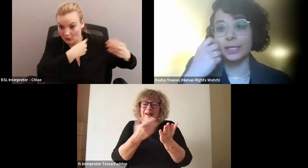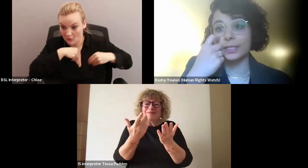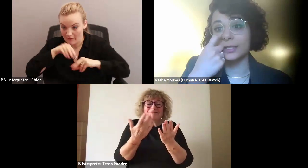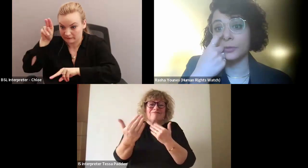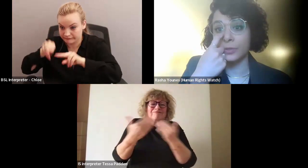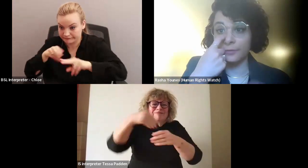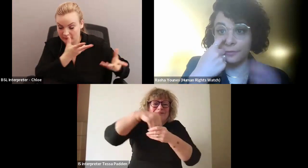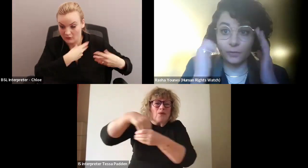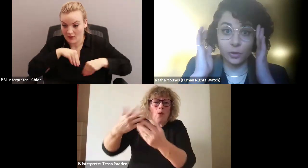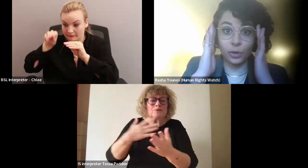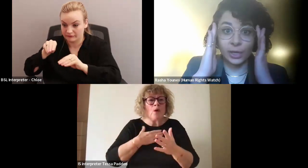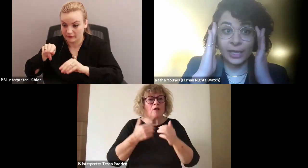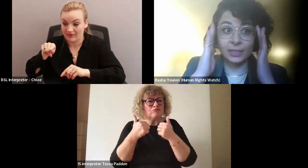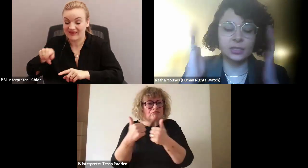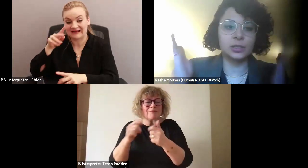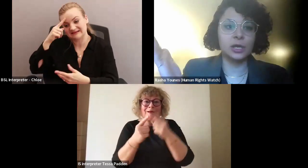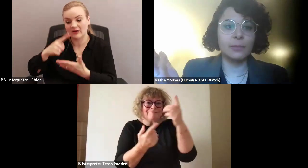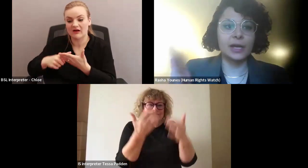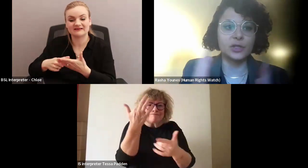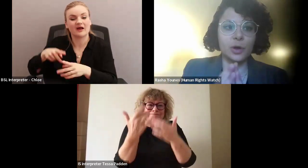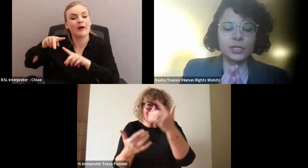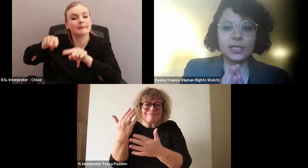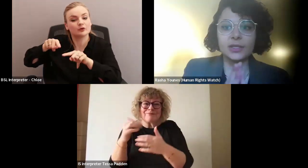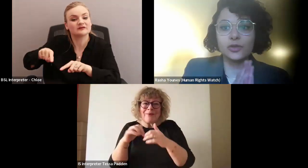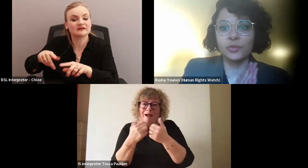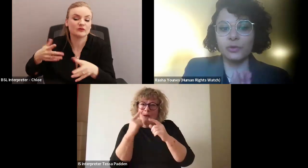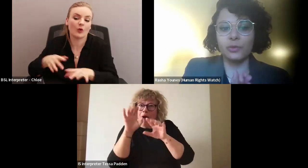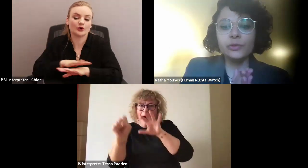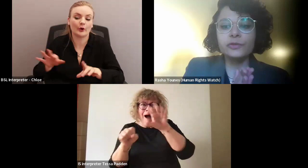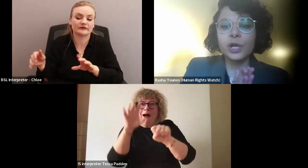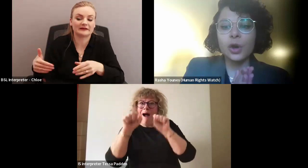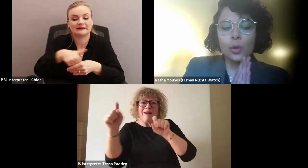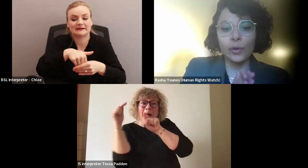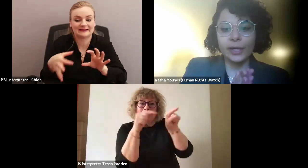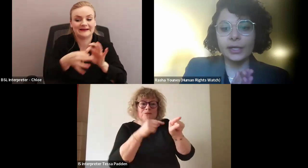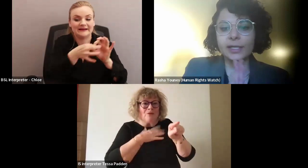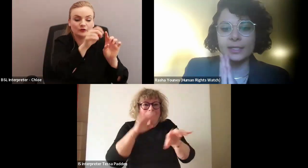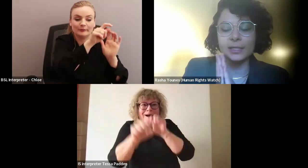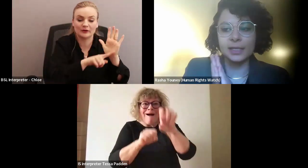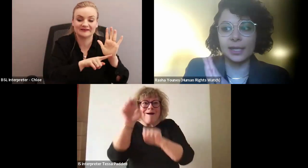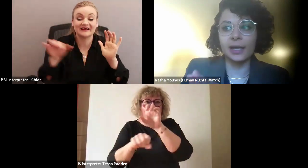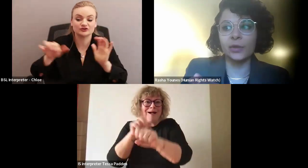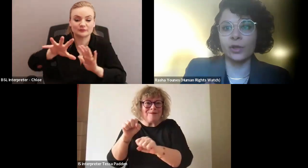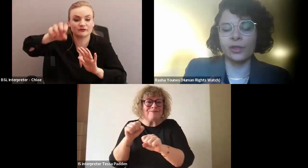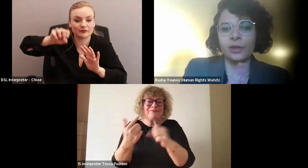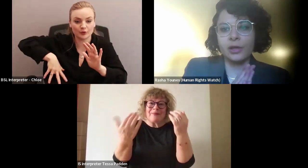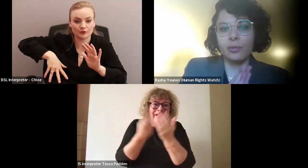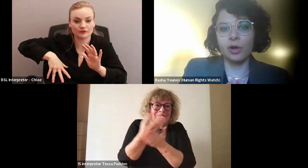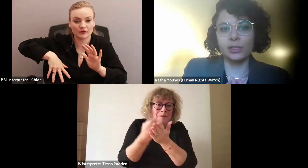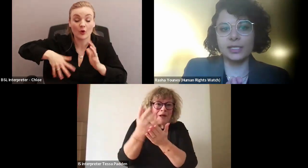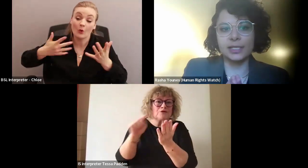the content is abusive or against Meta's policies and should be removed, or is in line